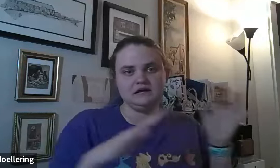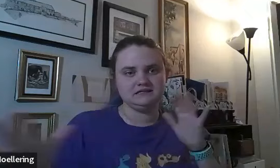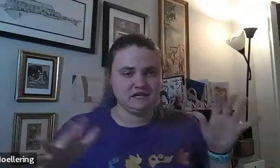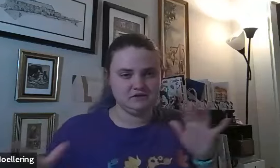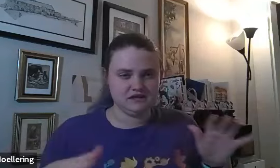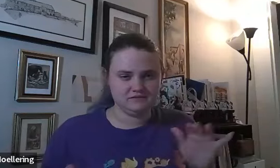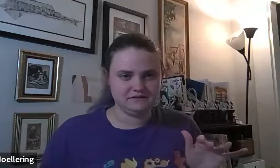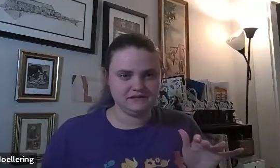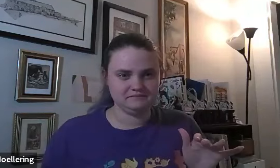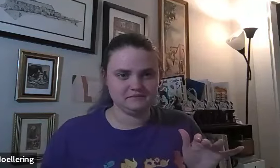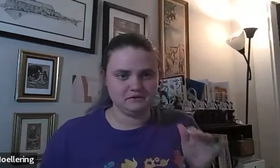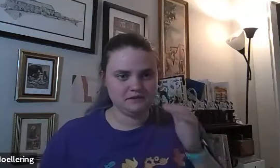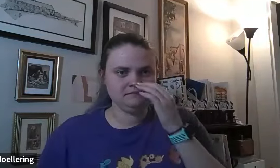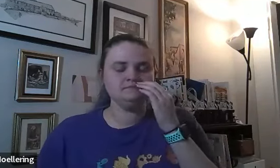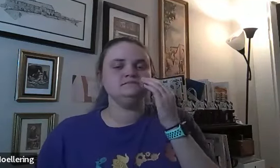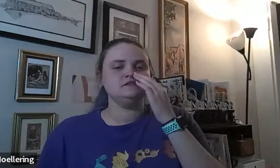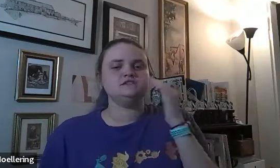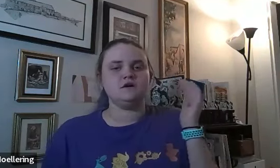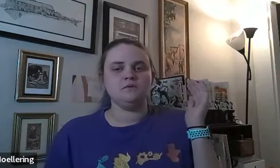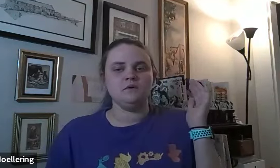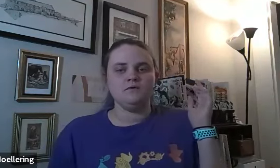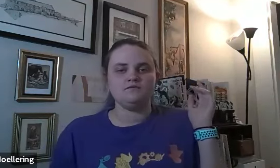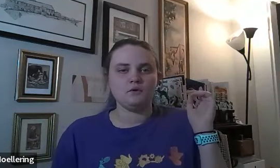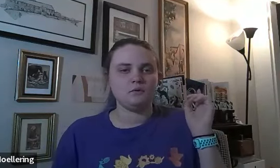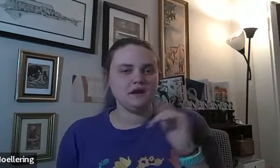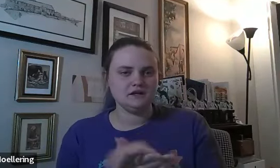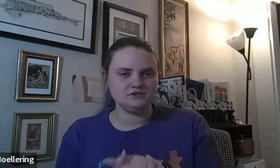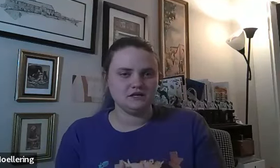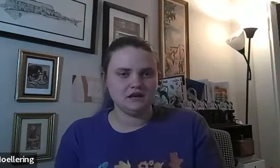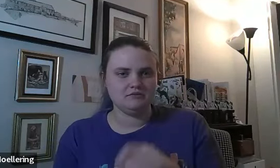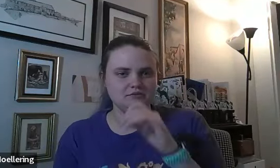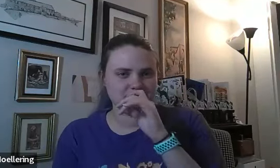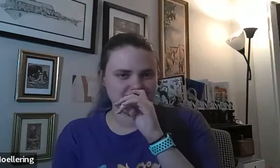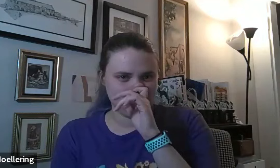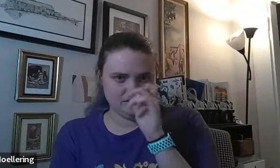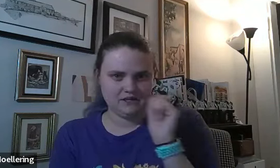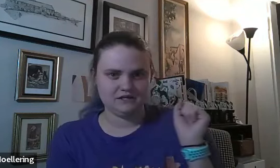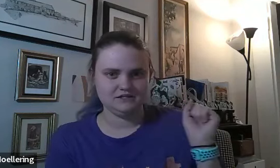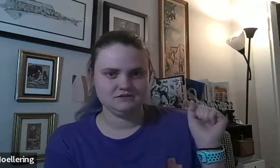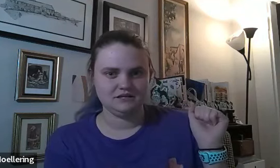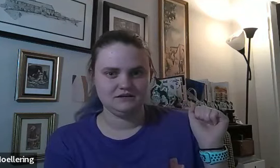and see how you guys are feeling. Okay. So for 100, how would we sign 100?